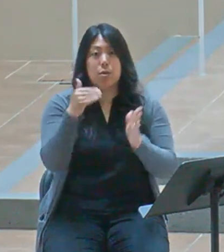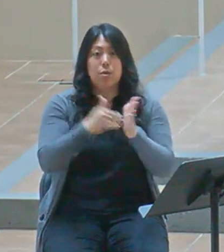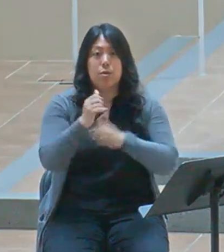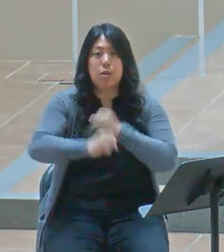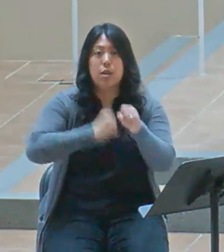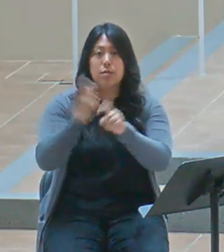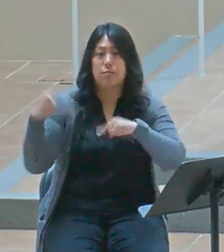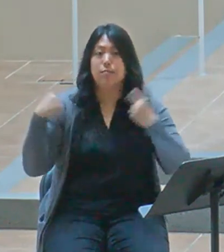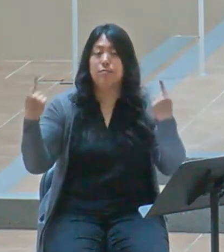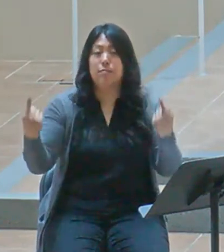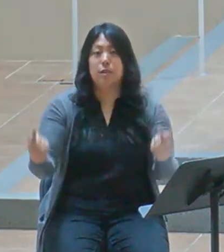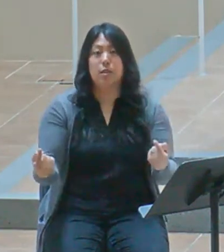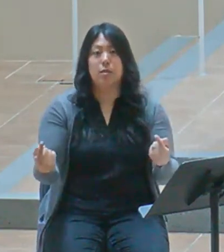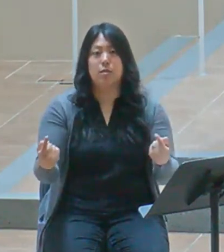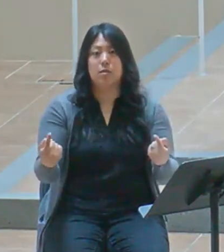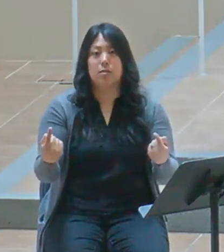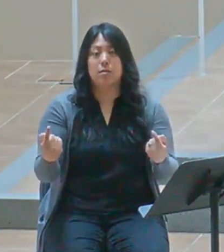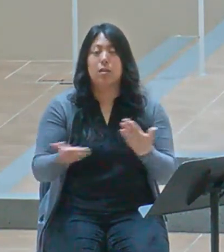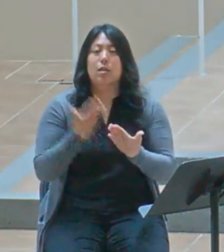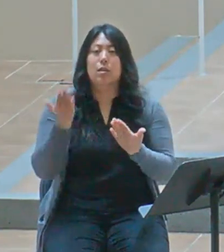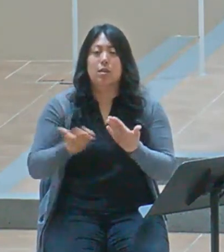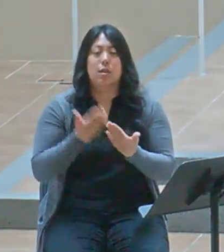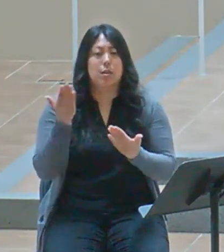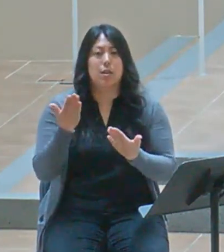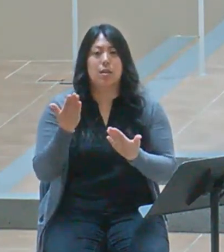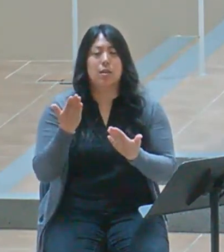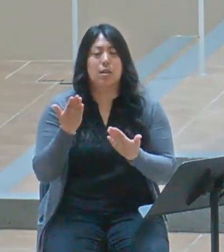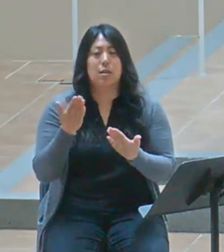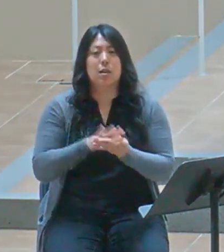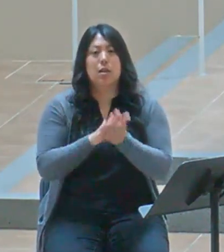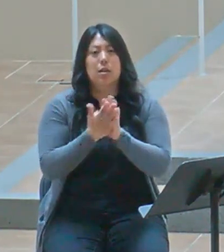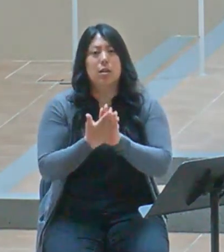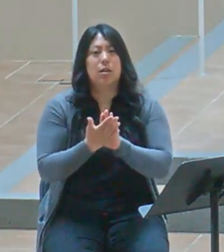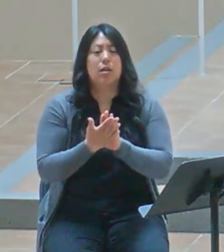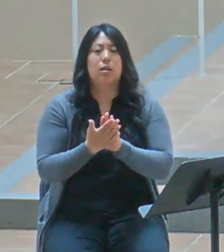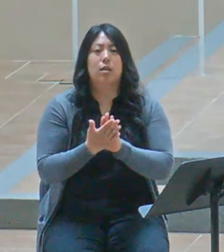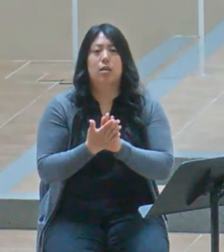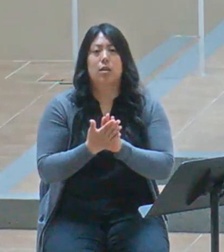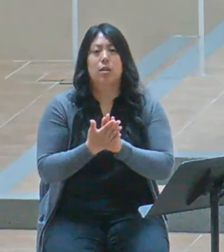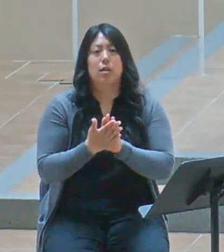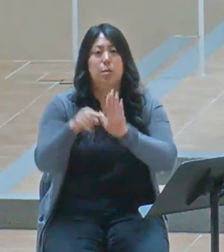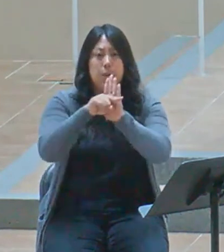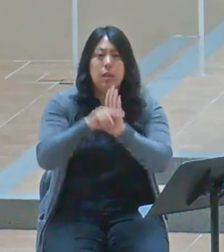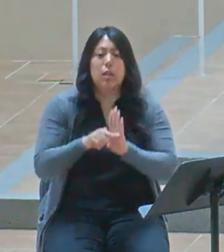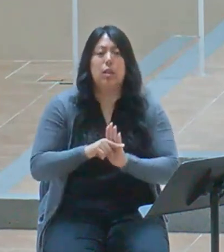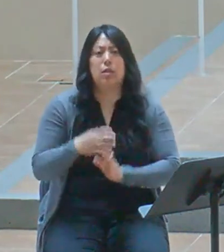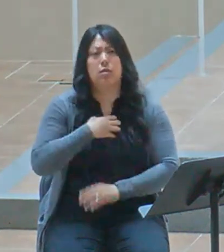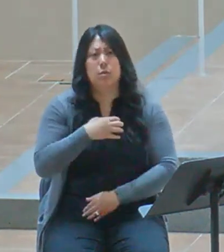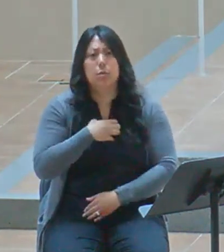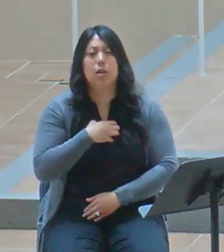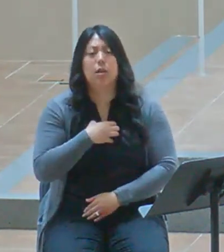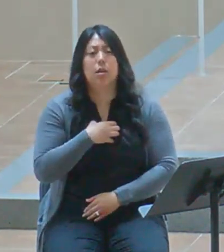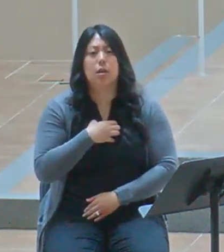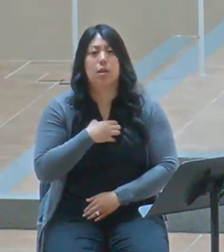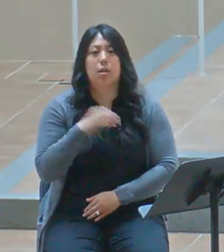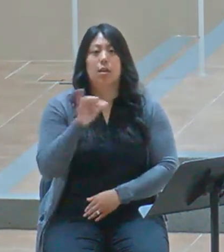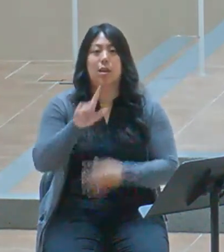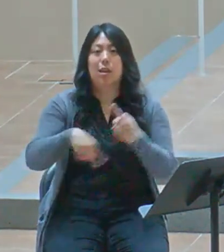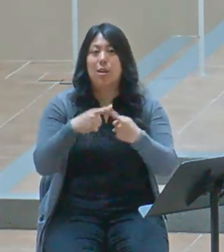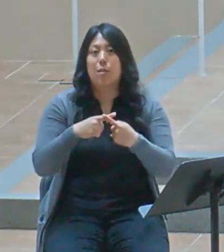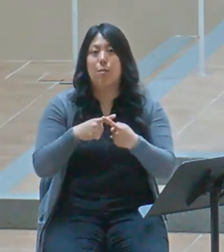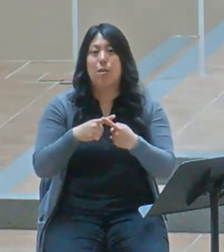ever since, it's easy to fall into that trap of just complaining, like when your